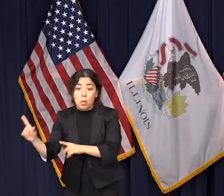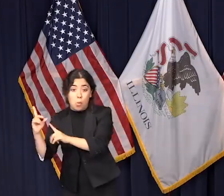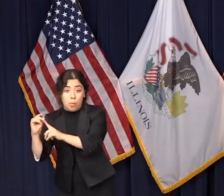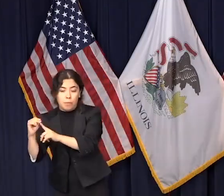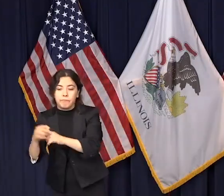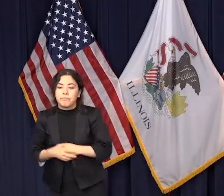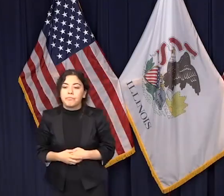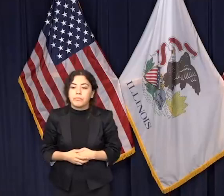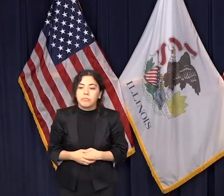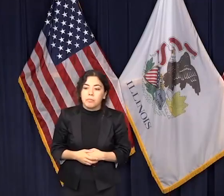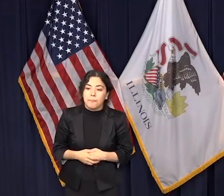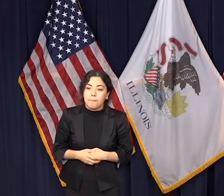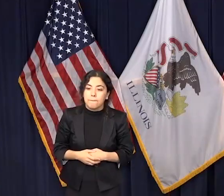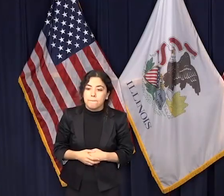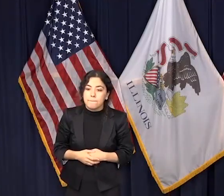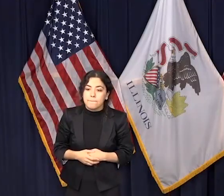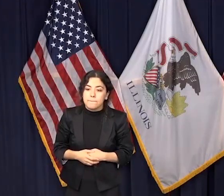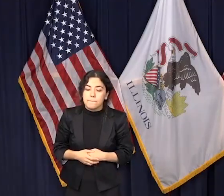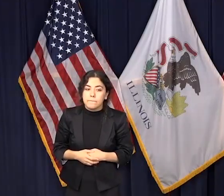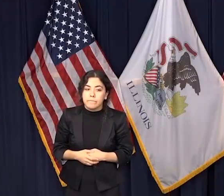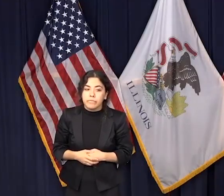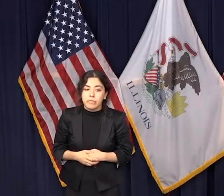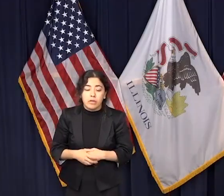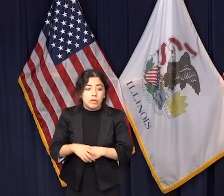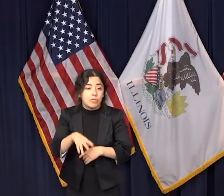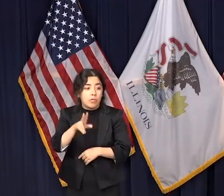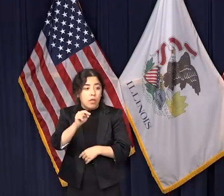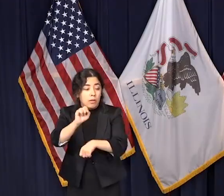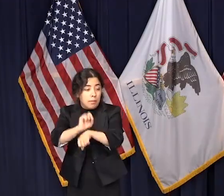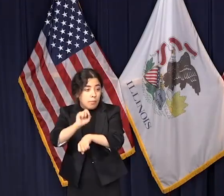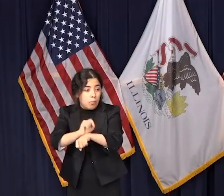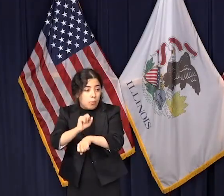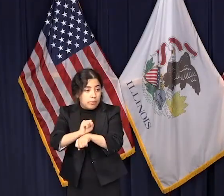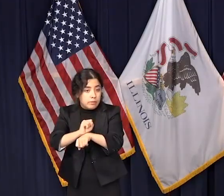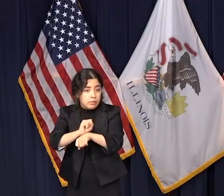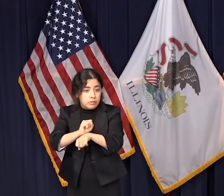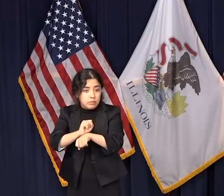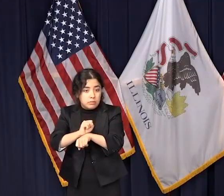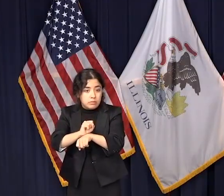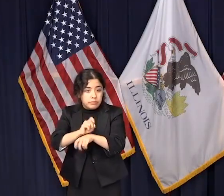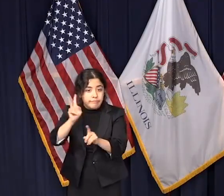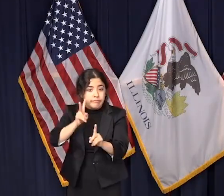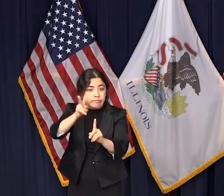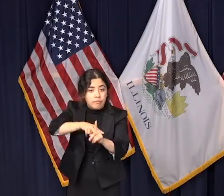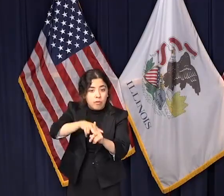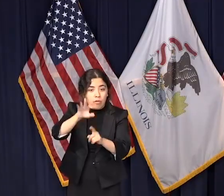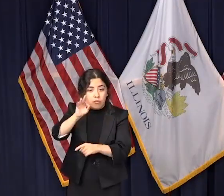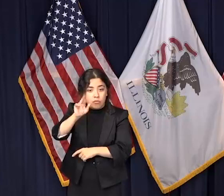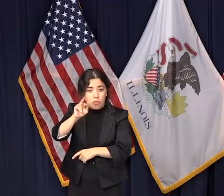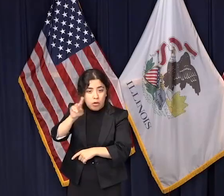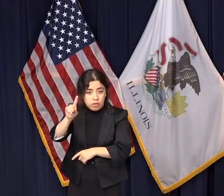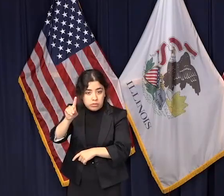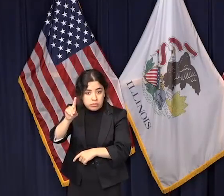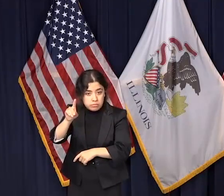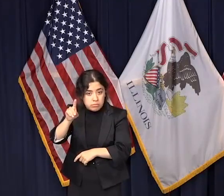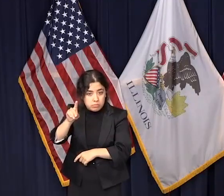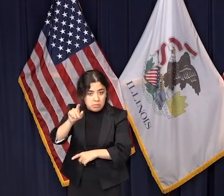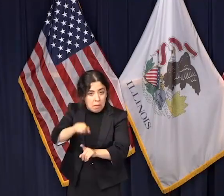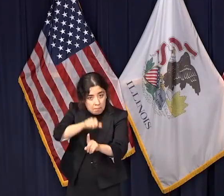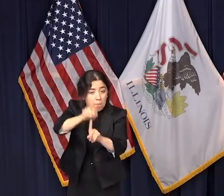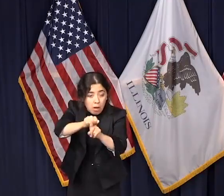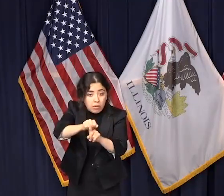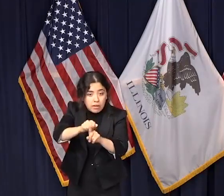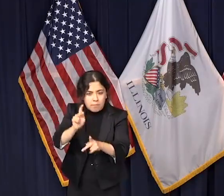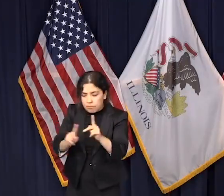the unemployment that you found fraud. Yeah. Folks that might have gotten that debit card and said,